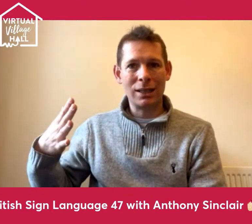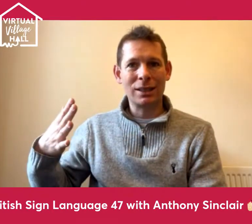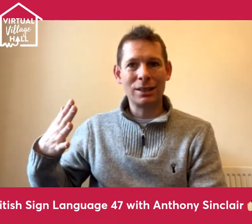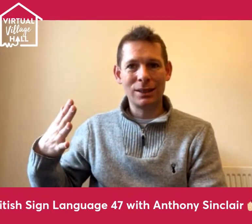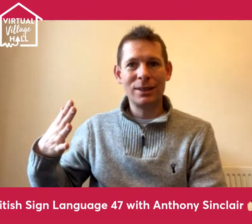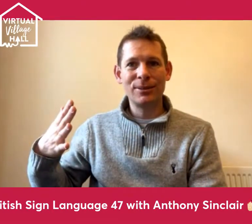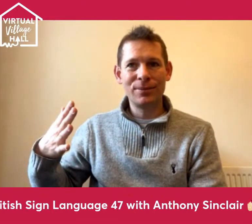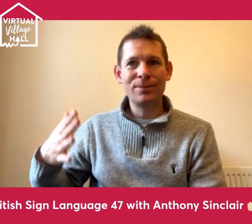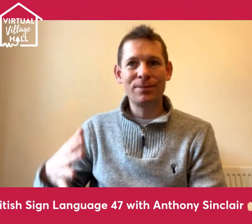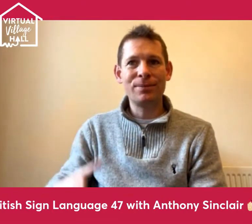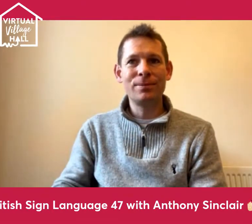white.